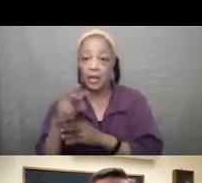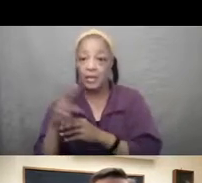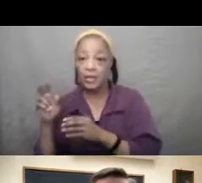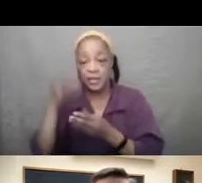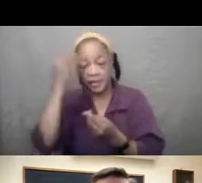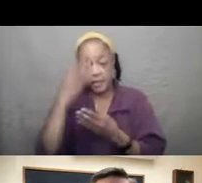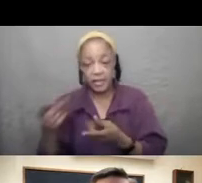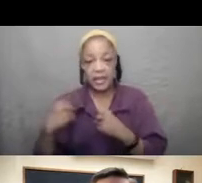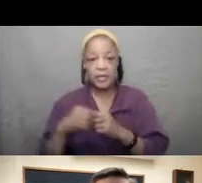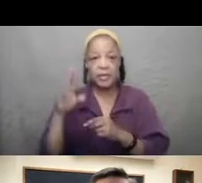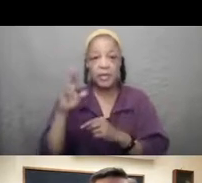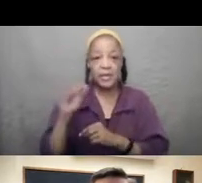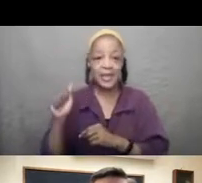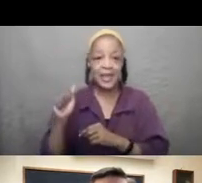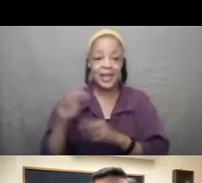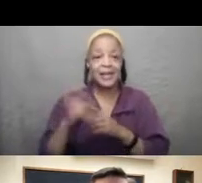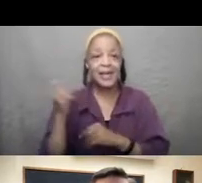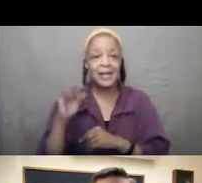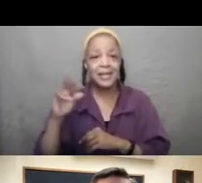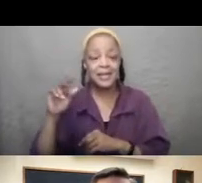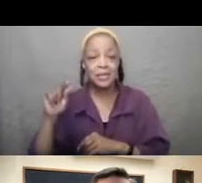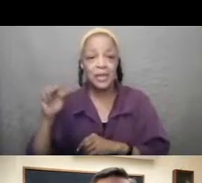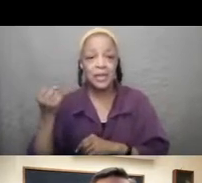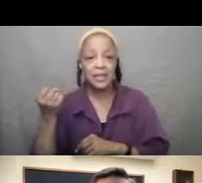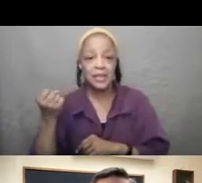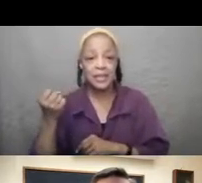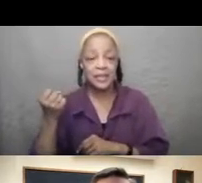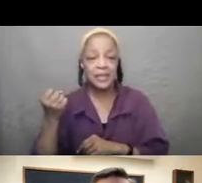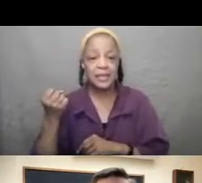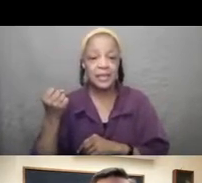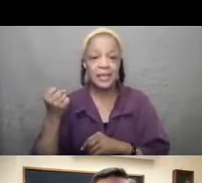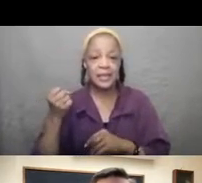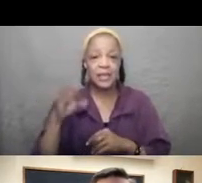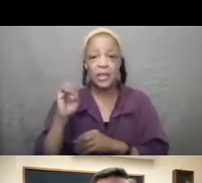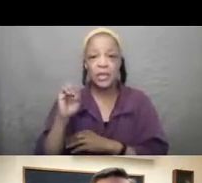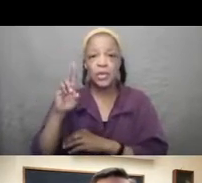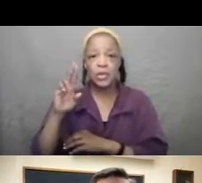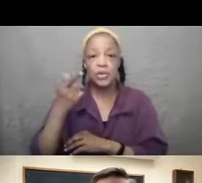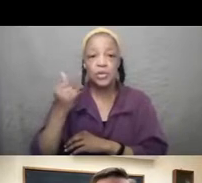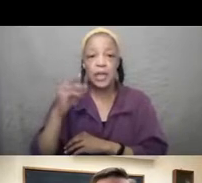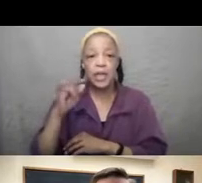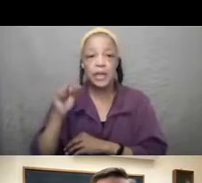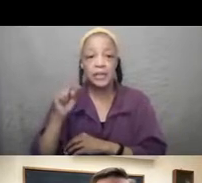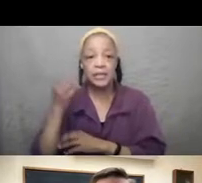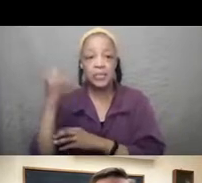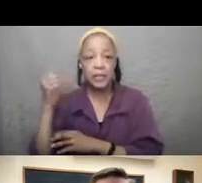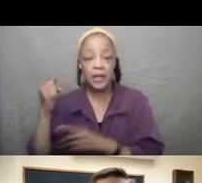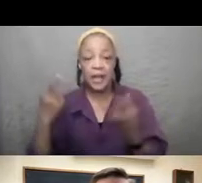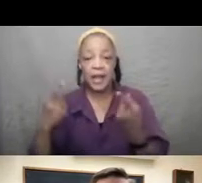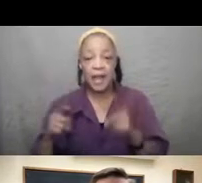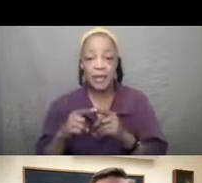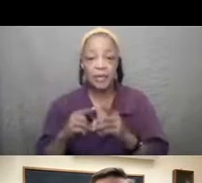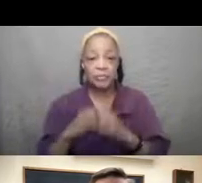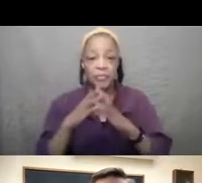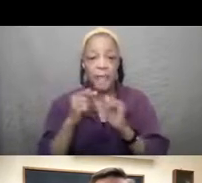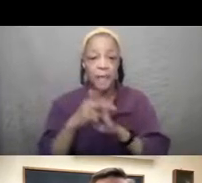and cruel philosophy was carrying the day. Beginning in 1920, the eugenics movement in the US was launched into law and policy. It was